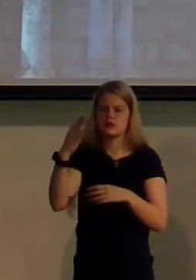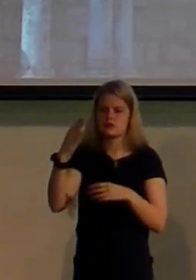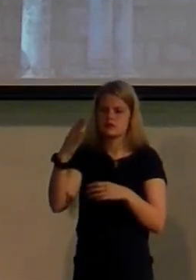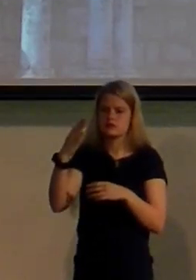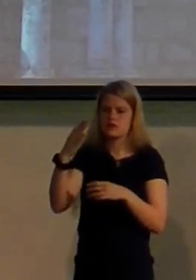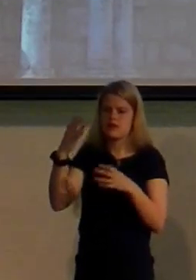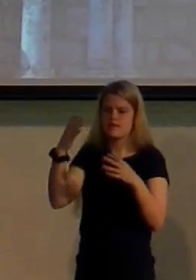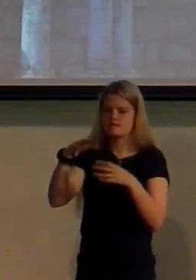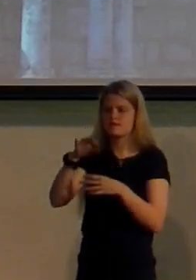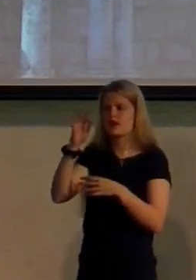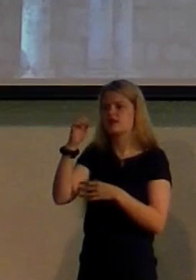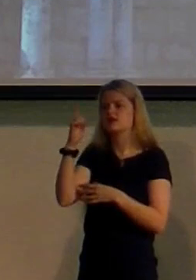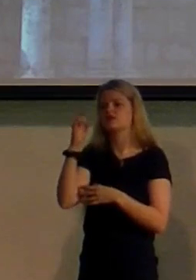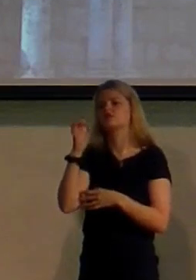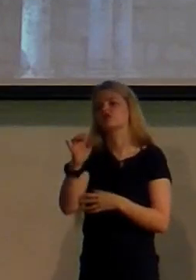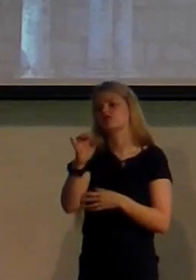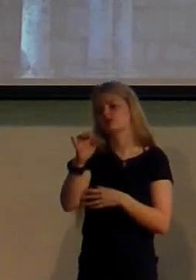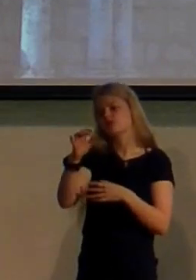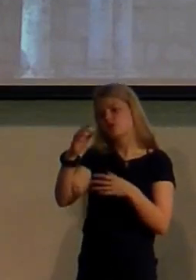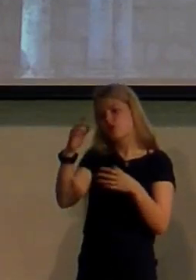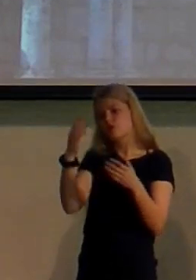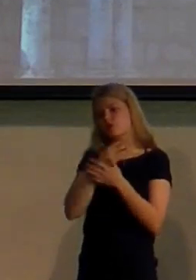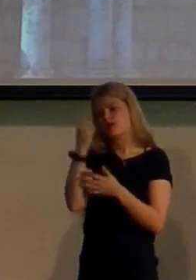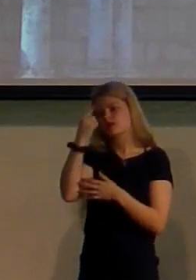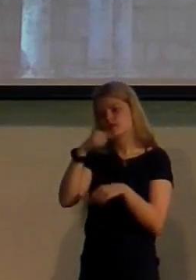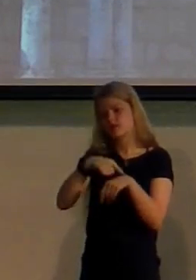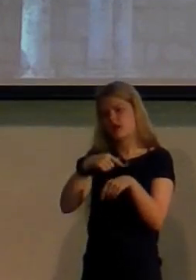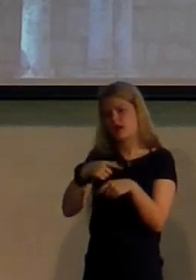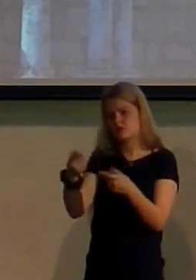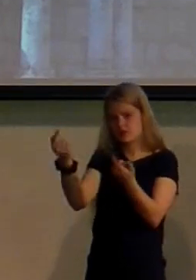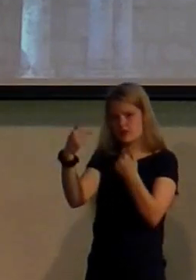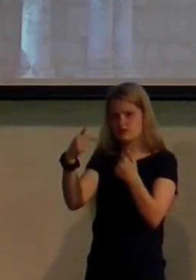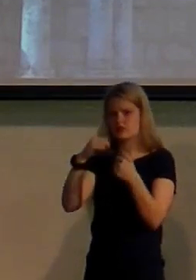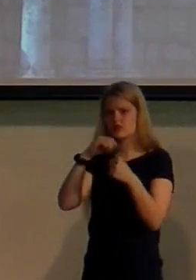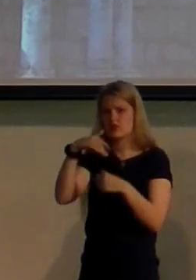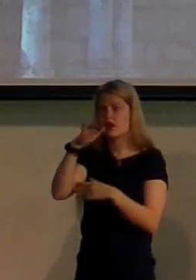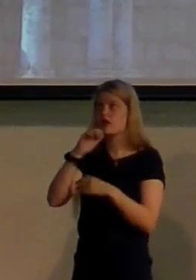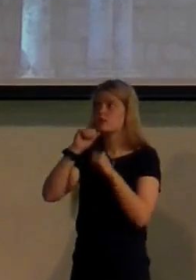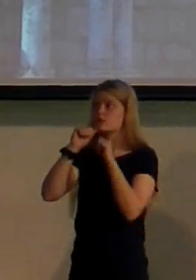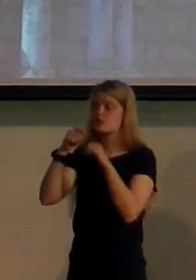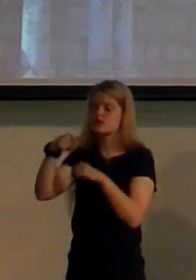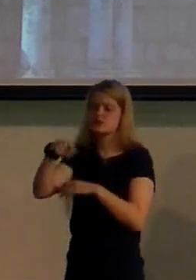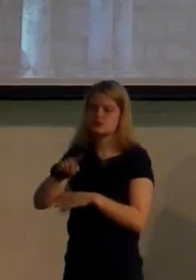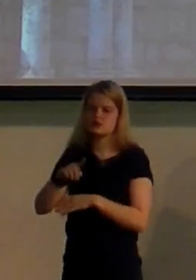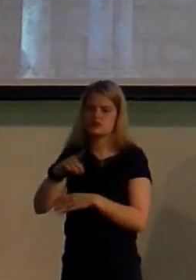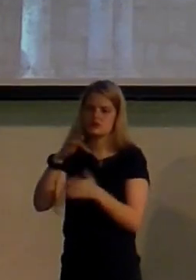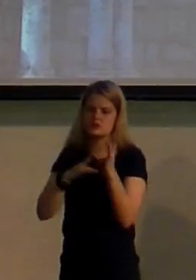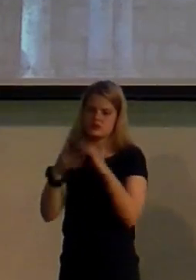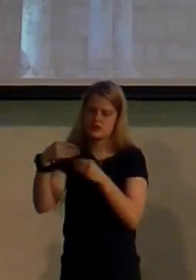an eternal rest in time to come. God bless you. Jesus give you peace.